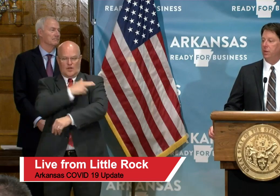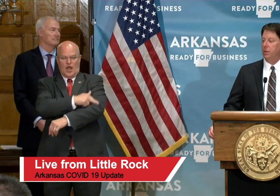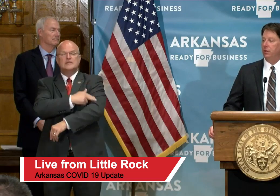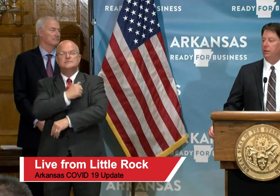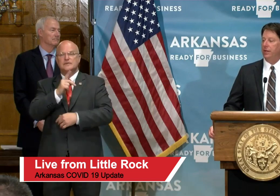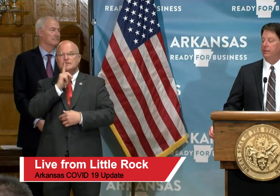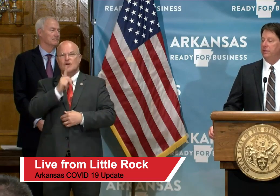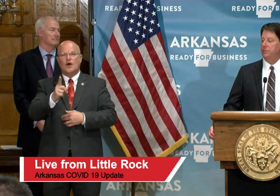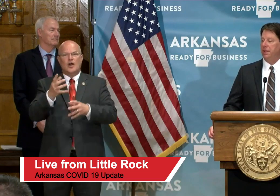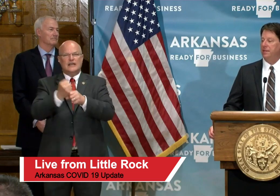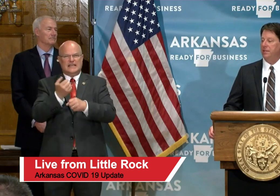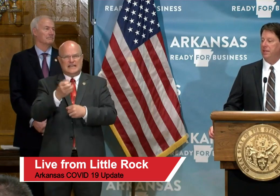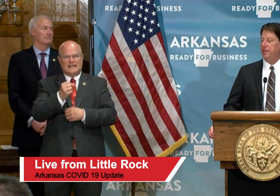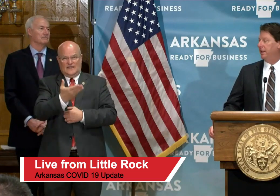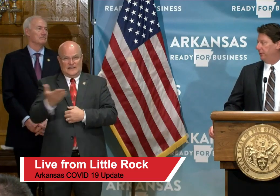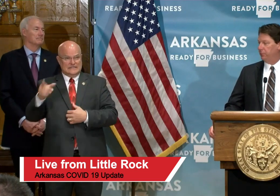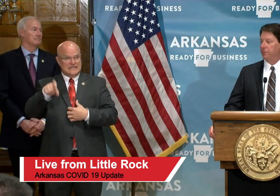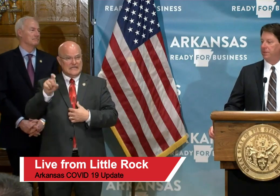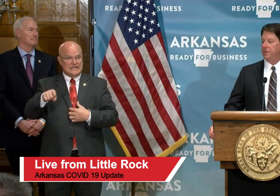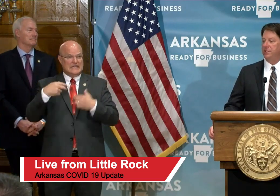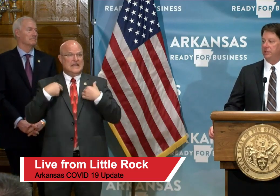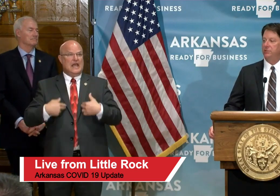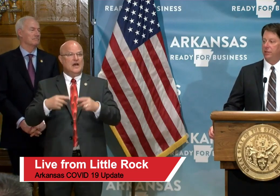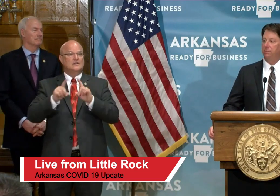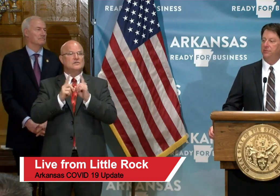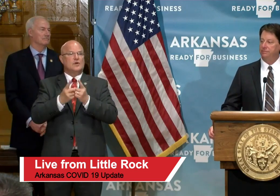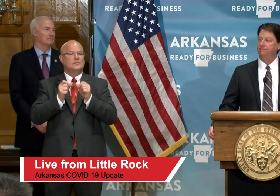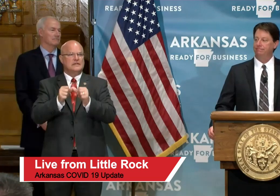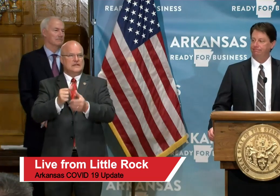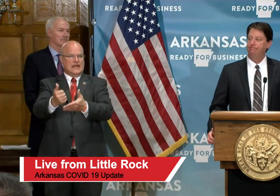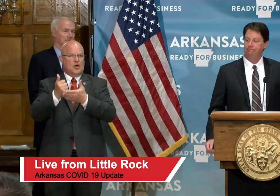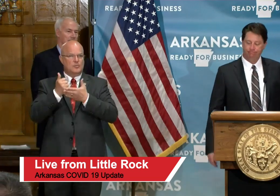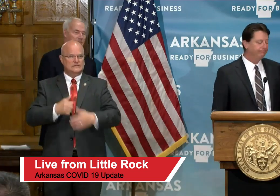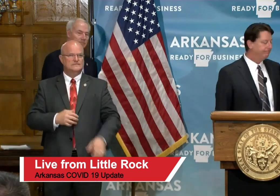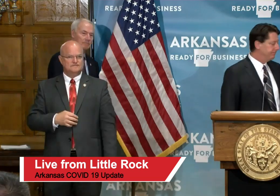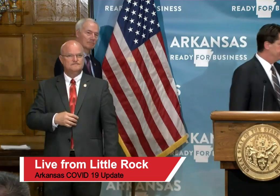hospitals are getting the supplies they need, and the health department, it continues to help us.